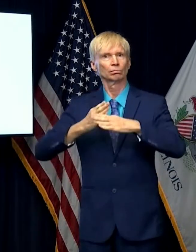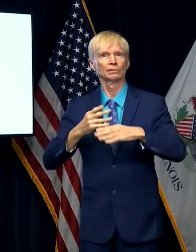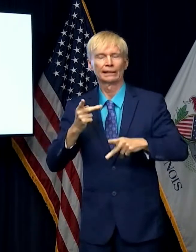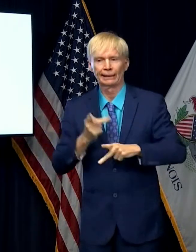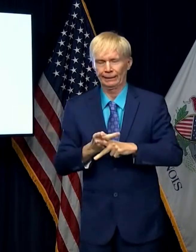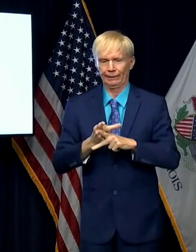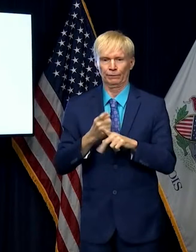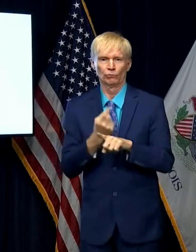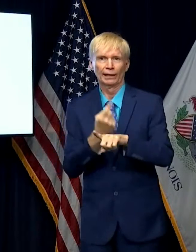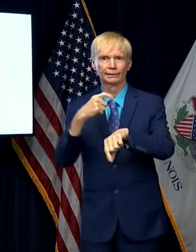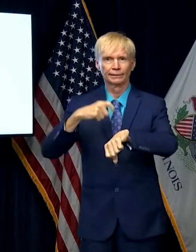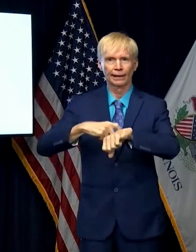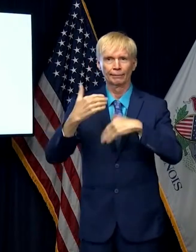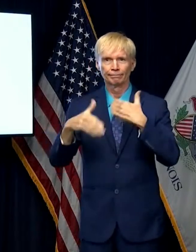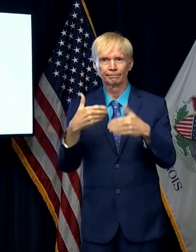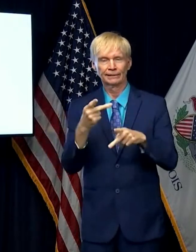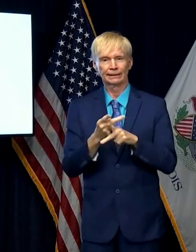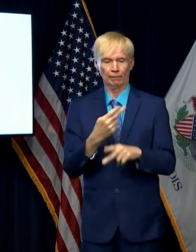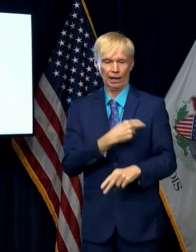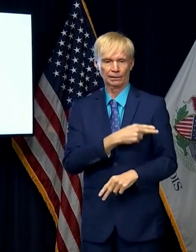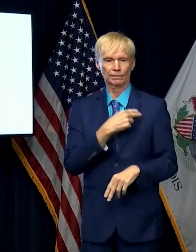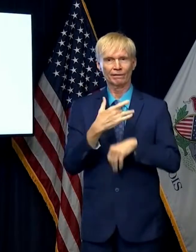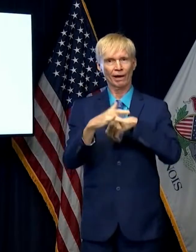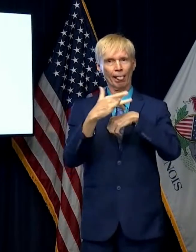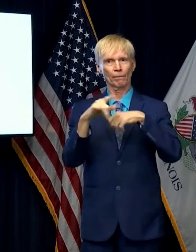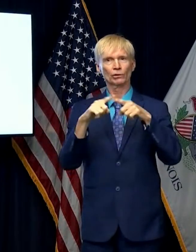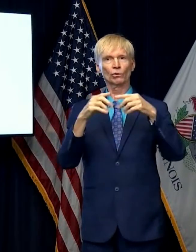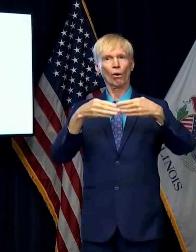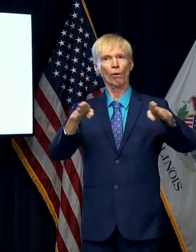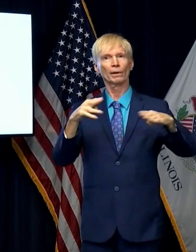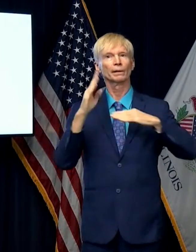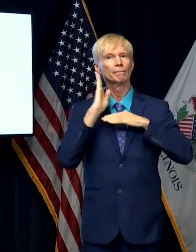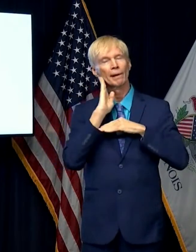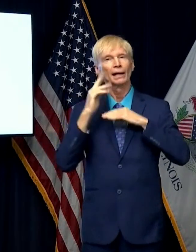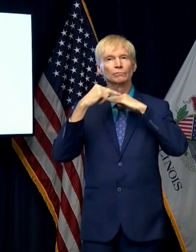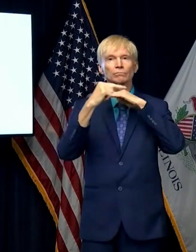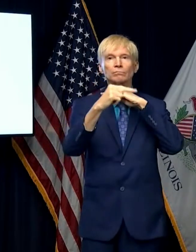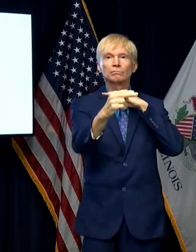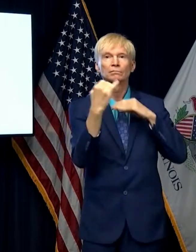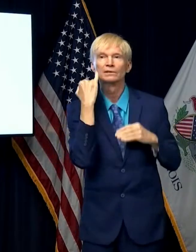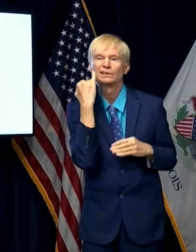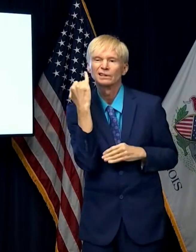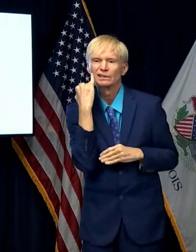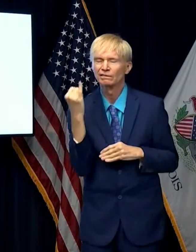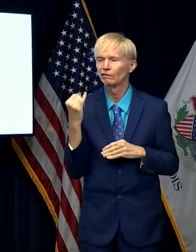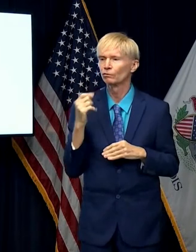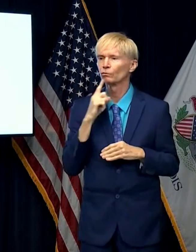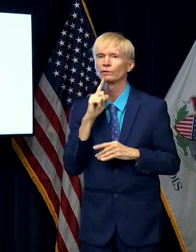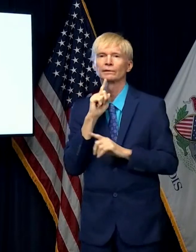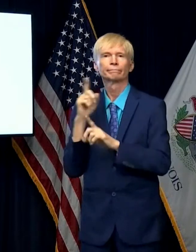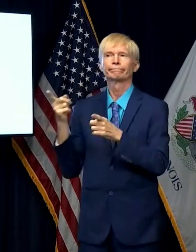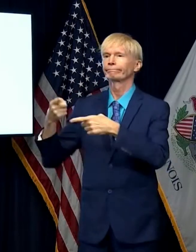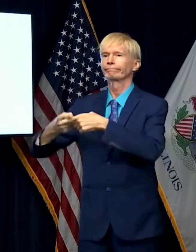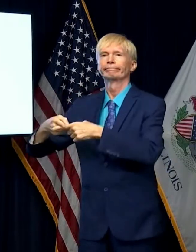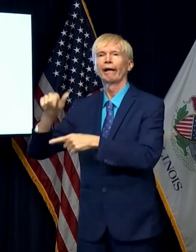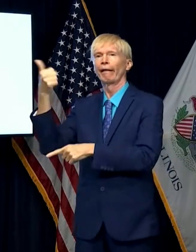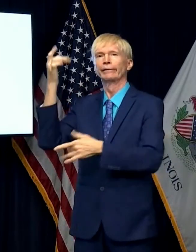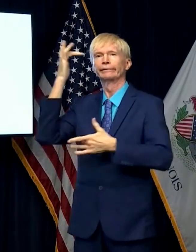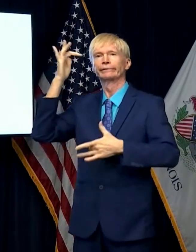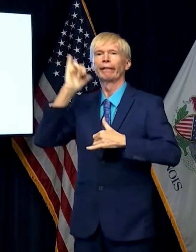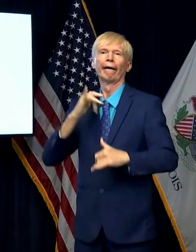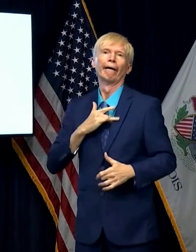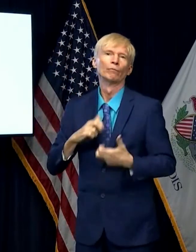keeping our hospitals as open as possible, so there are beds available even for people who might have other kinds of